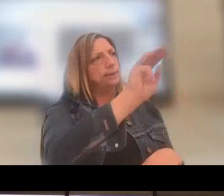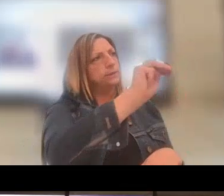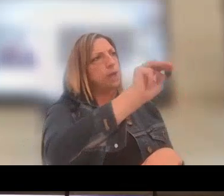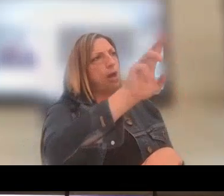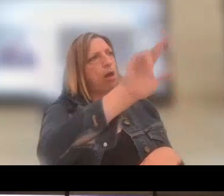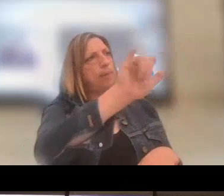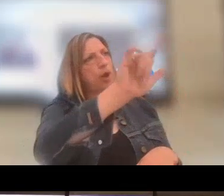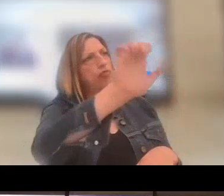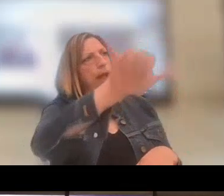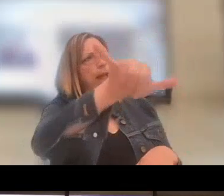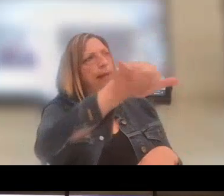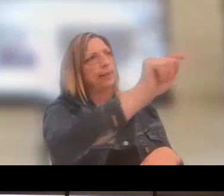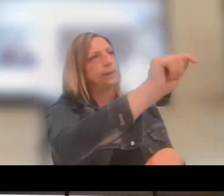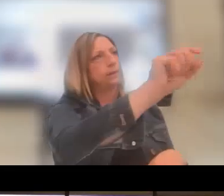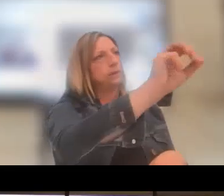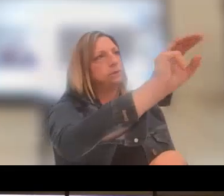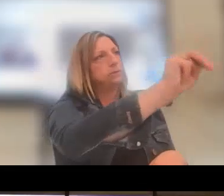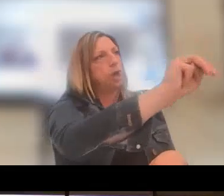And then,